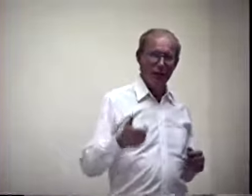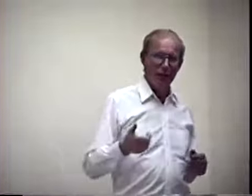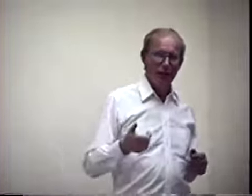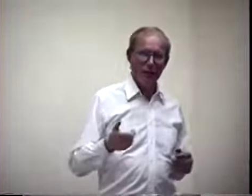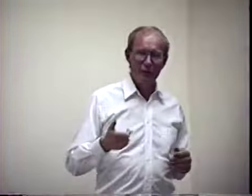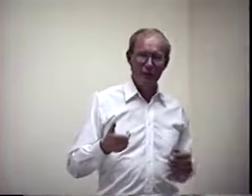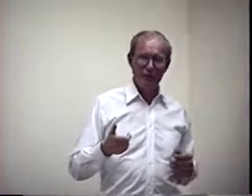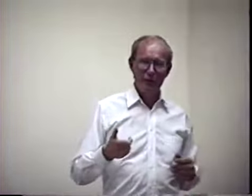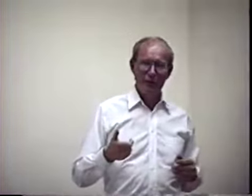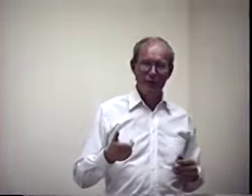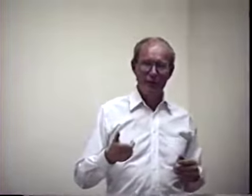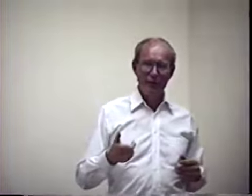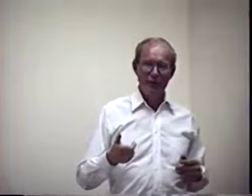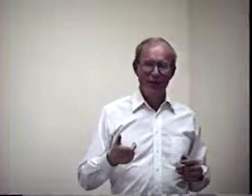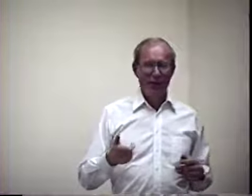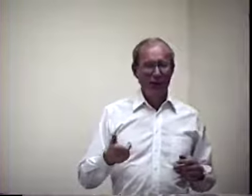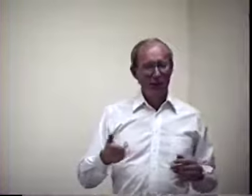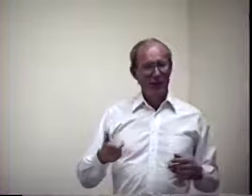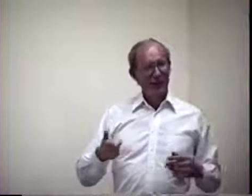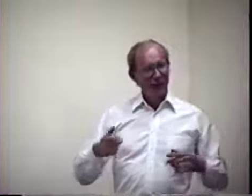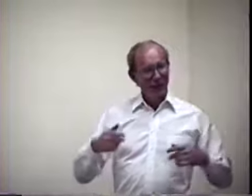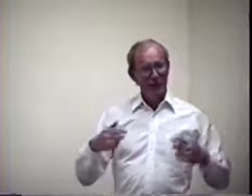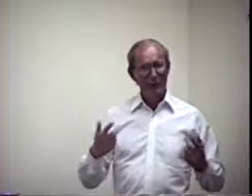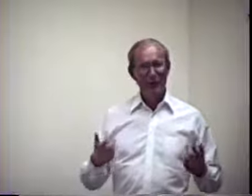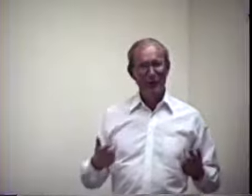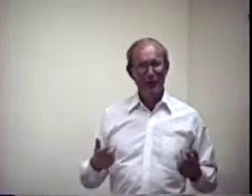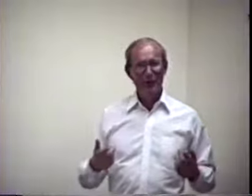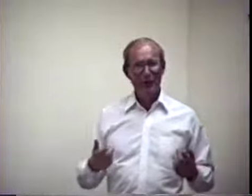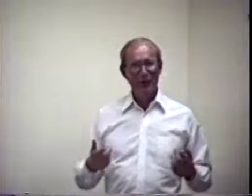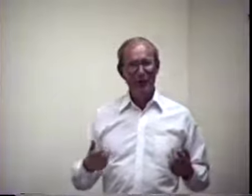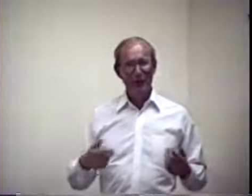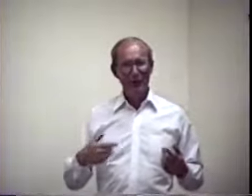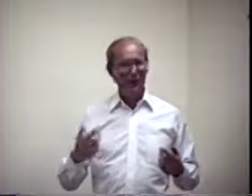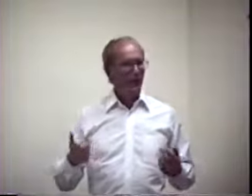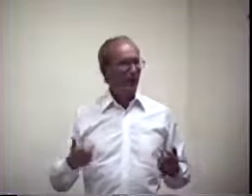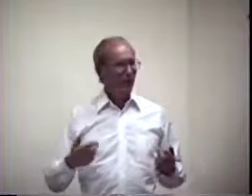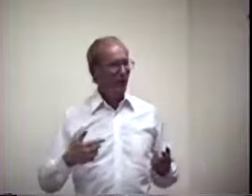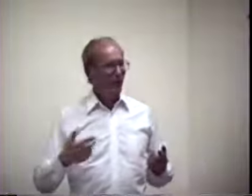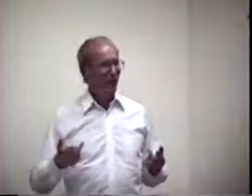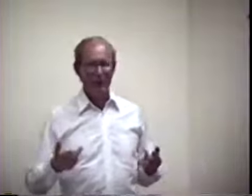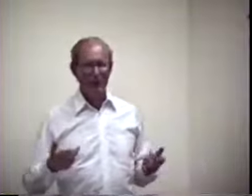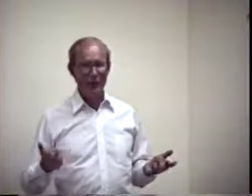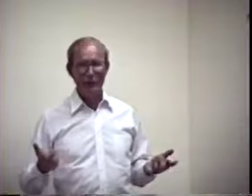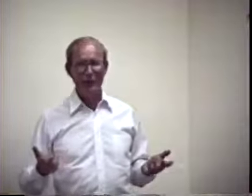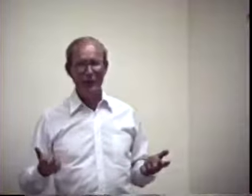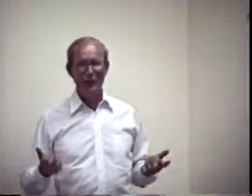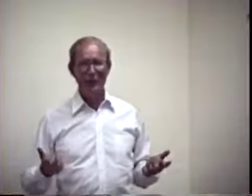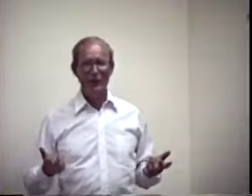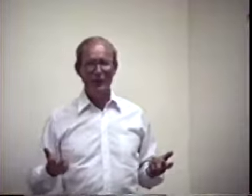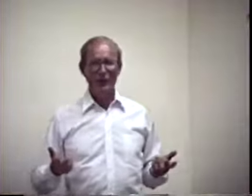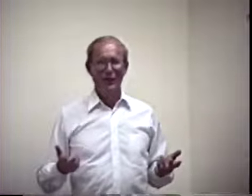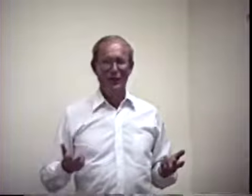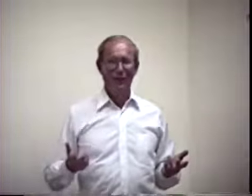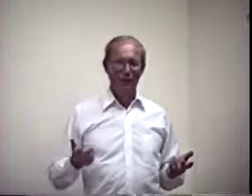communicate with this guy. And it makes him happy. You know, I converse at least twice a week along